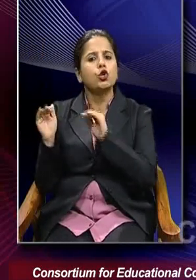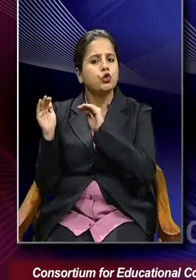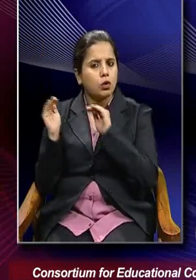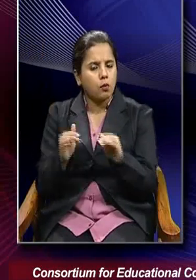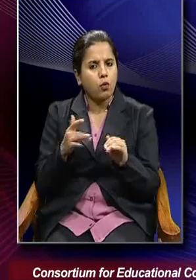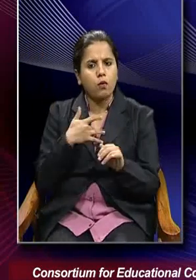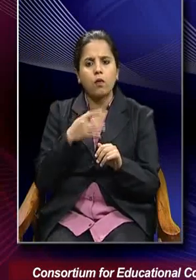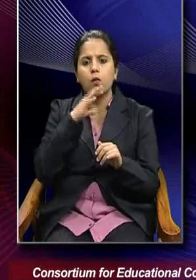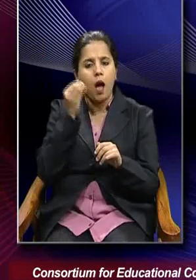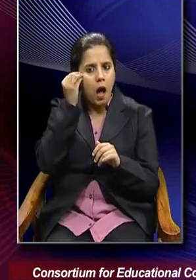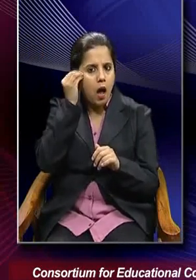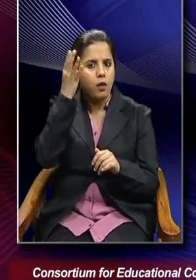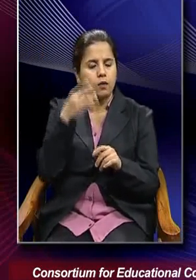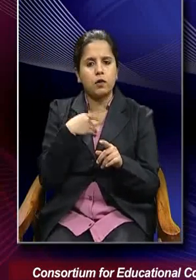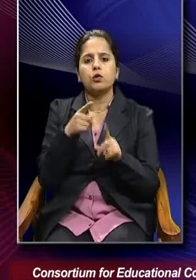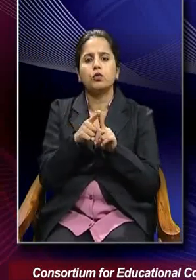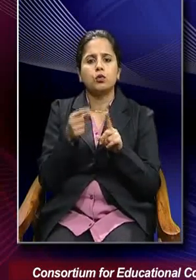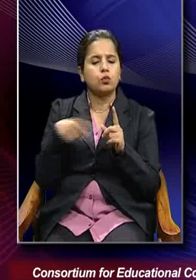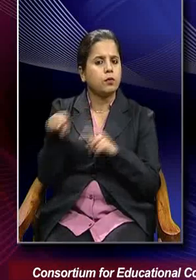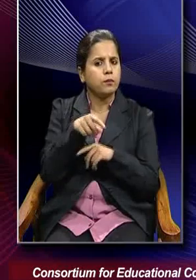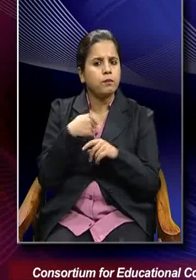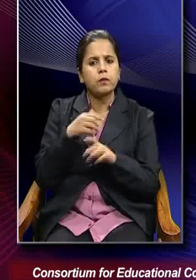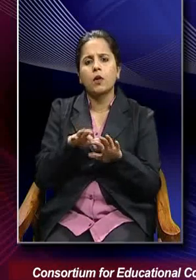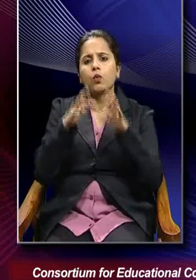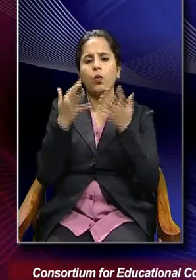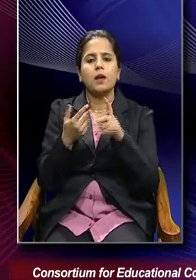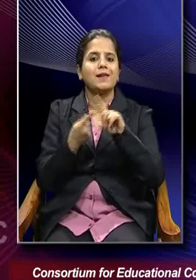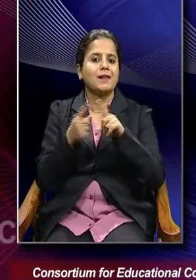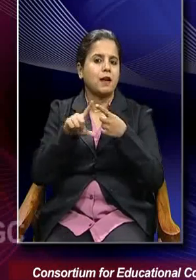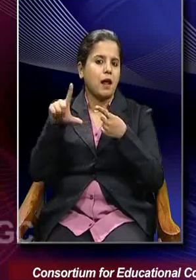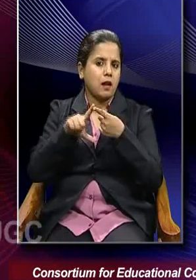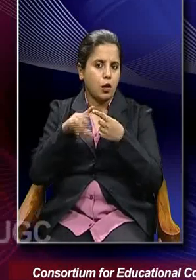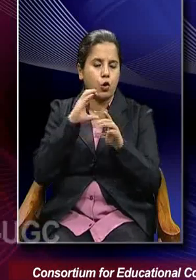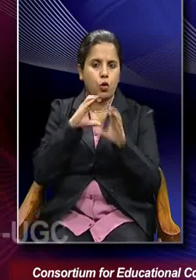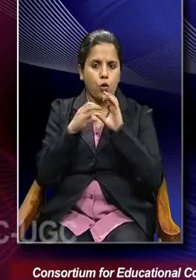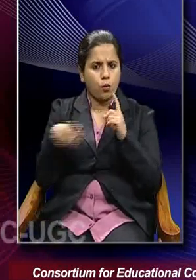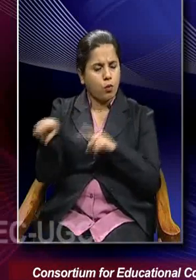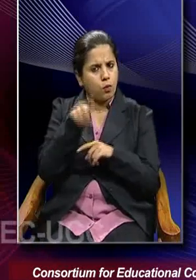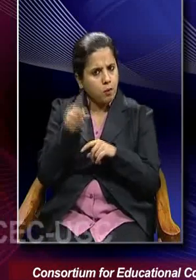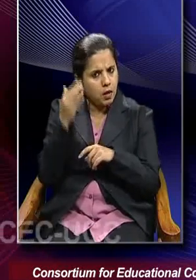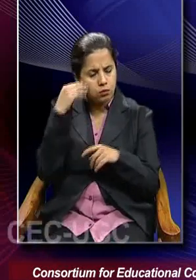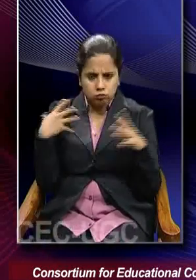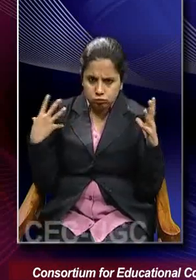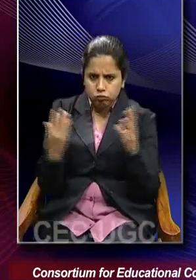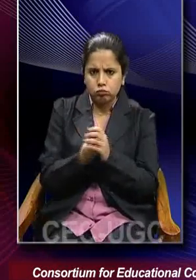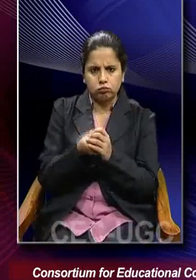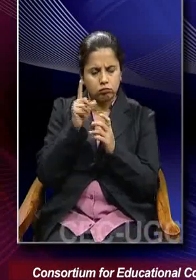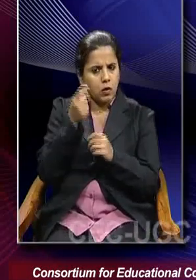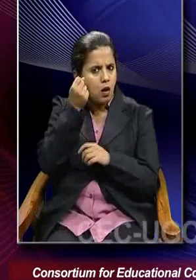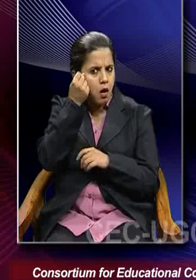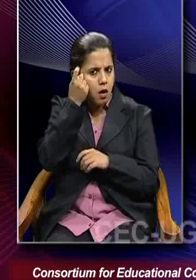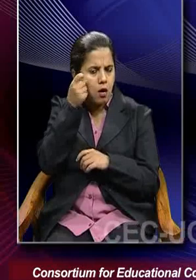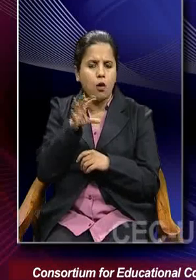the awareness for world telecommunication. Let us all get together to